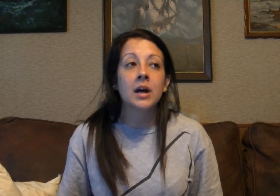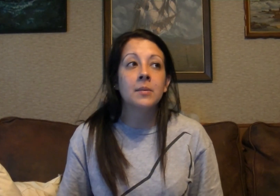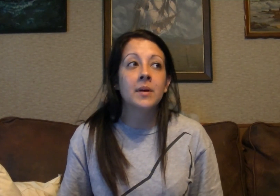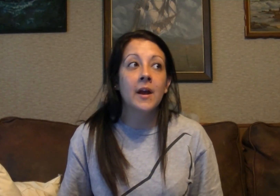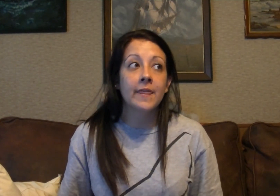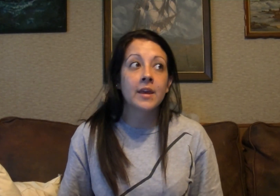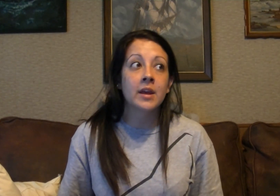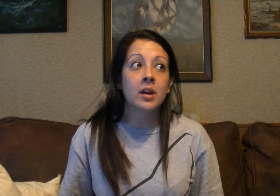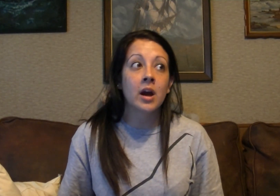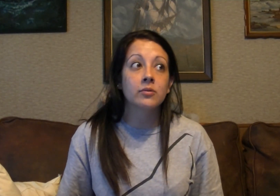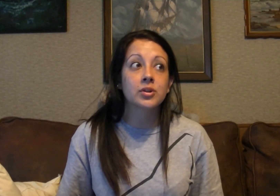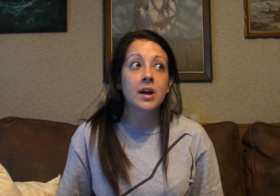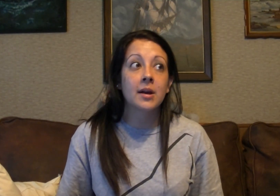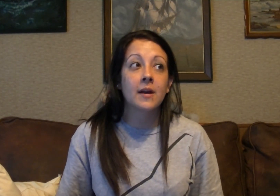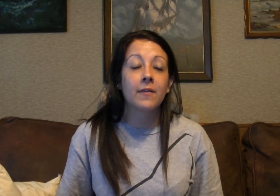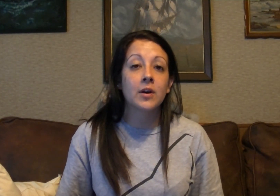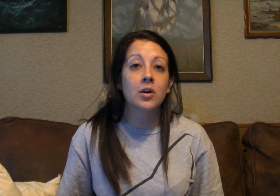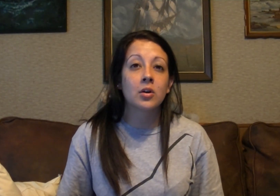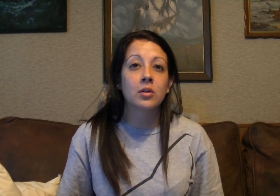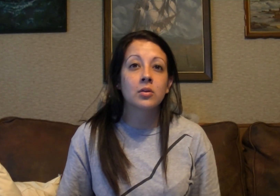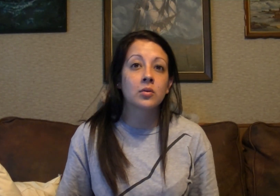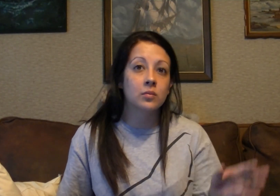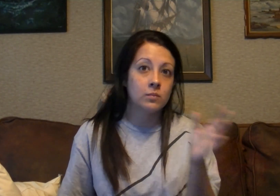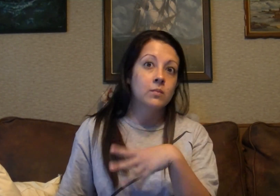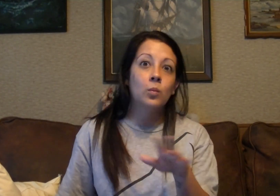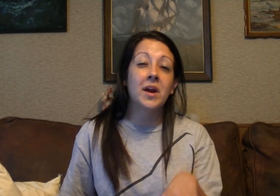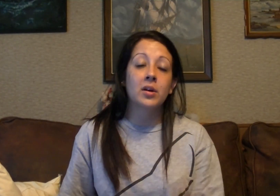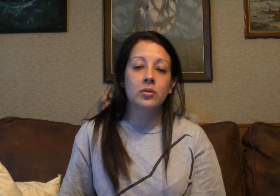And then I will try and get there way early